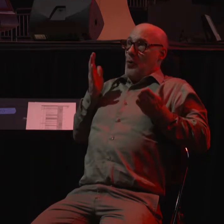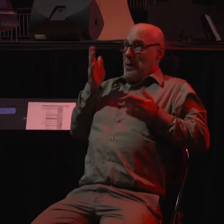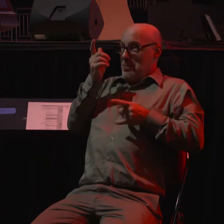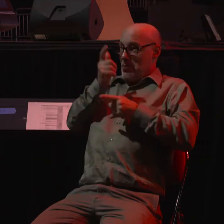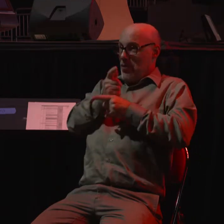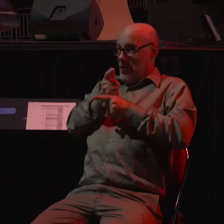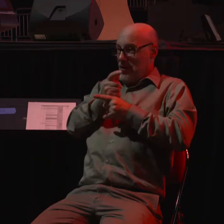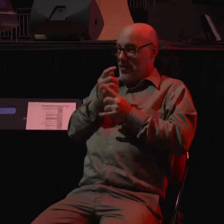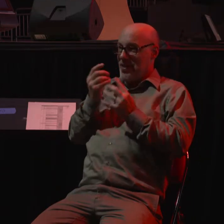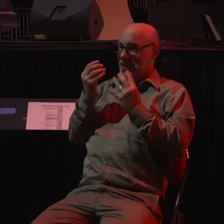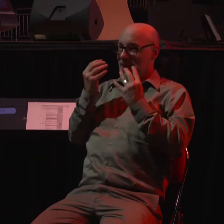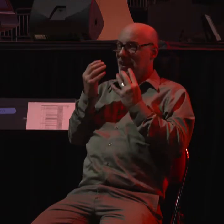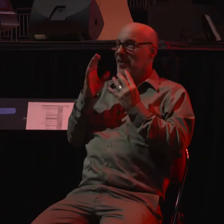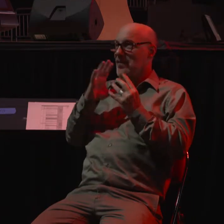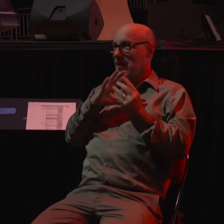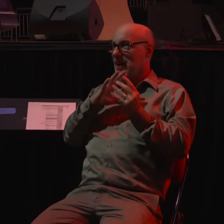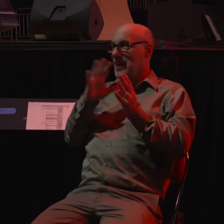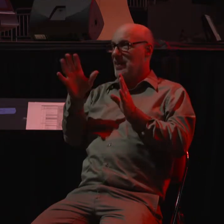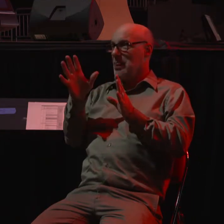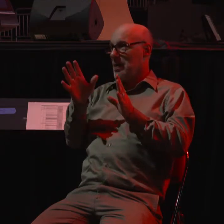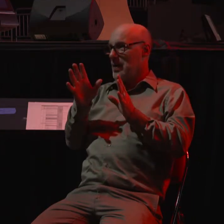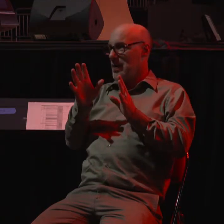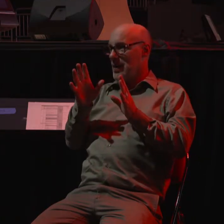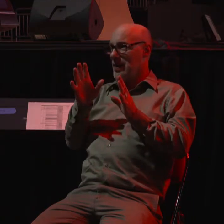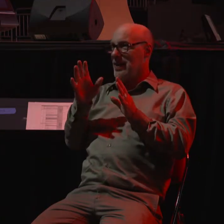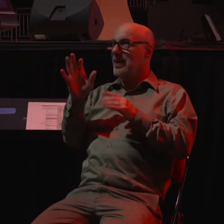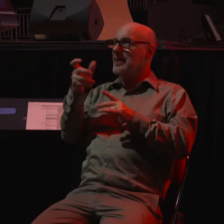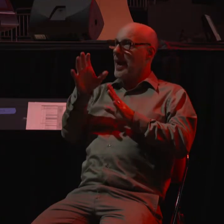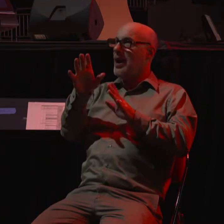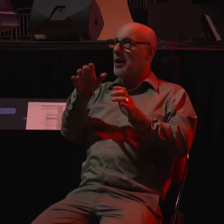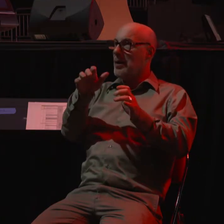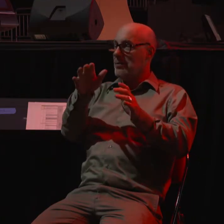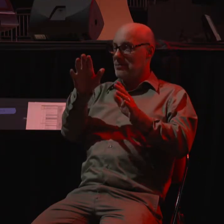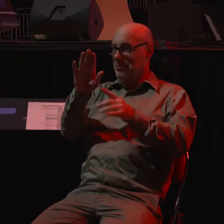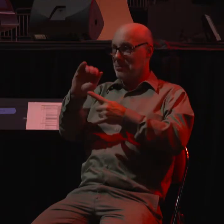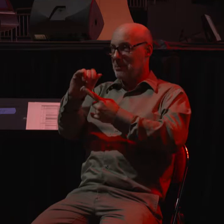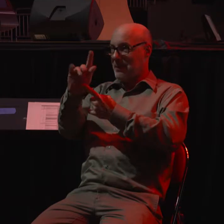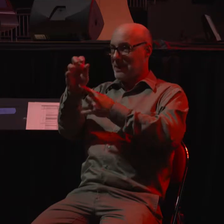right. But I want to turn the conversation a little bit from baptism.